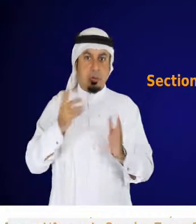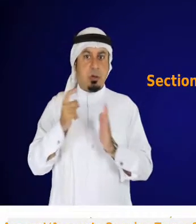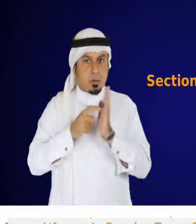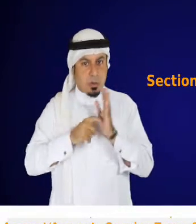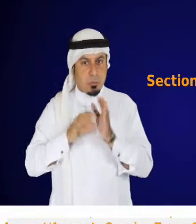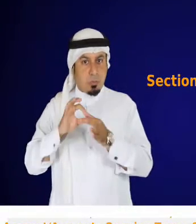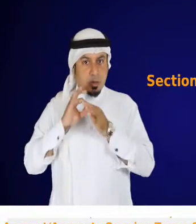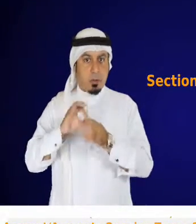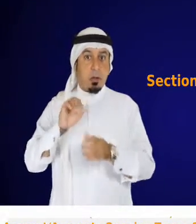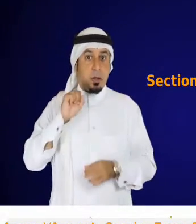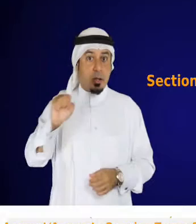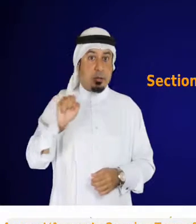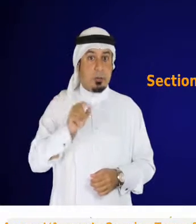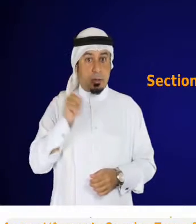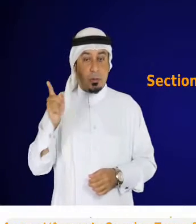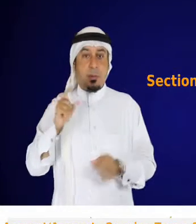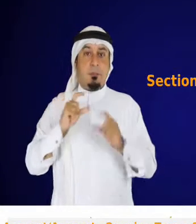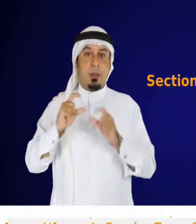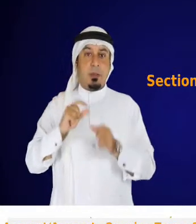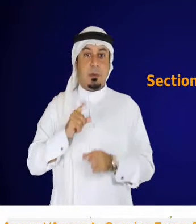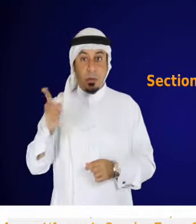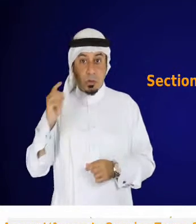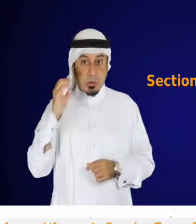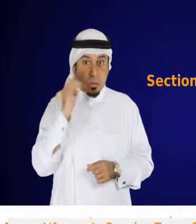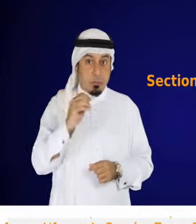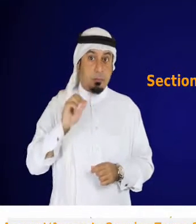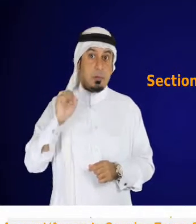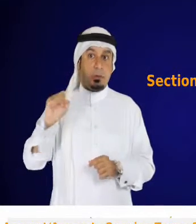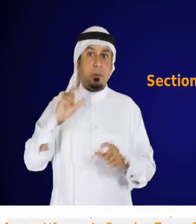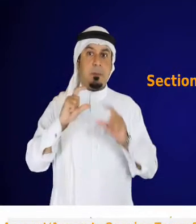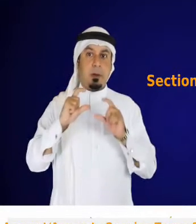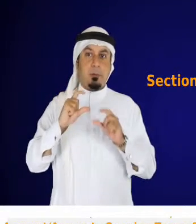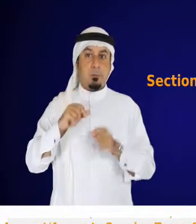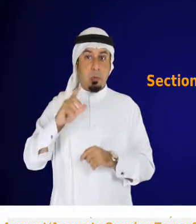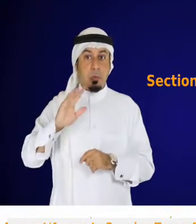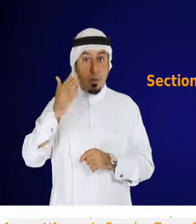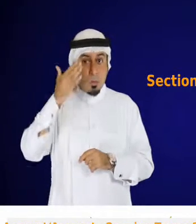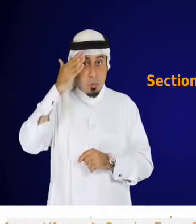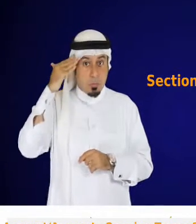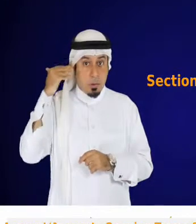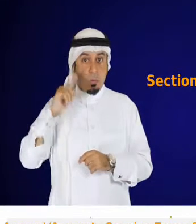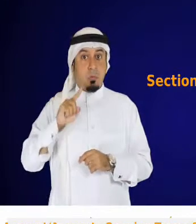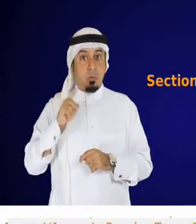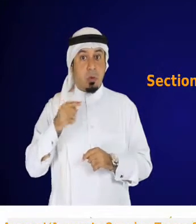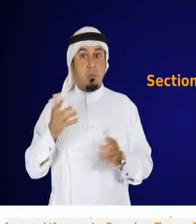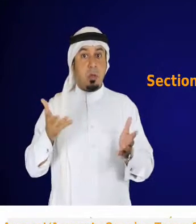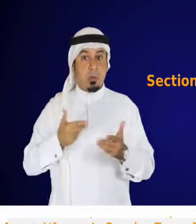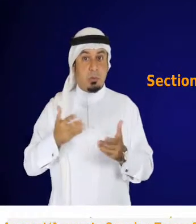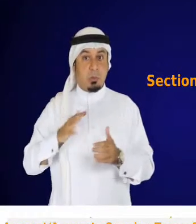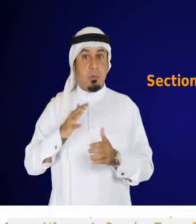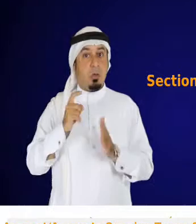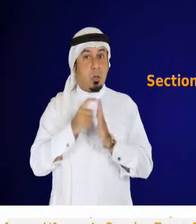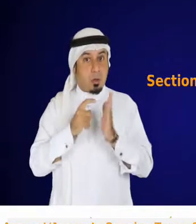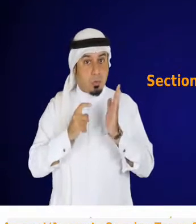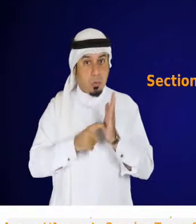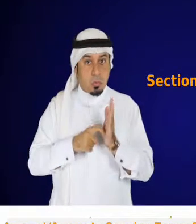about any information and data of the account's balances, or providing them with copies or original documents or account